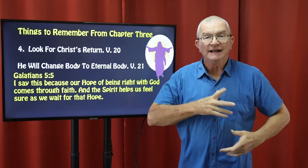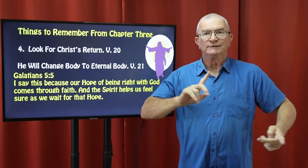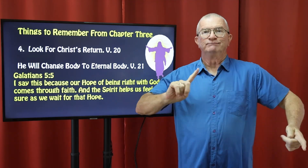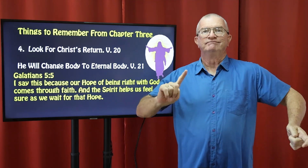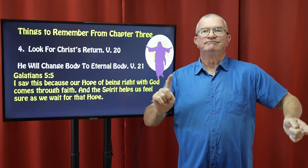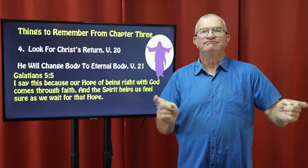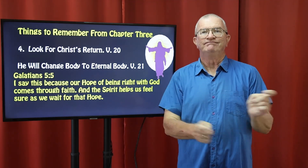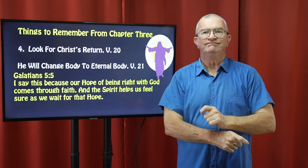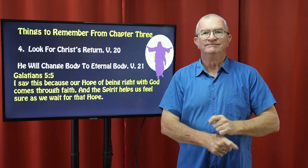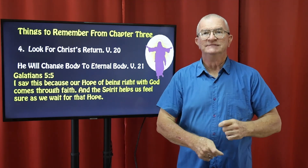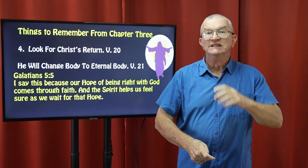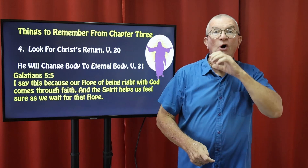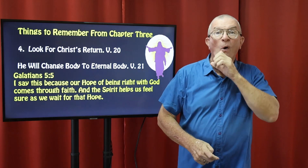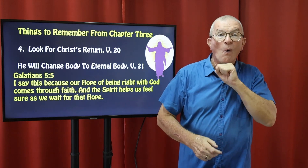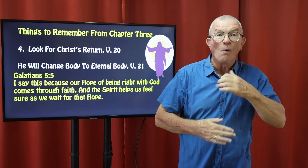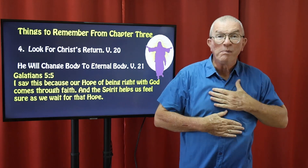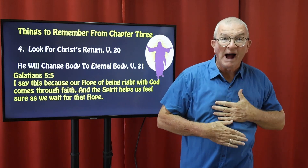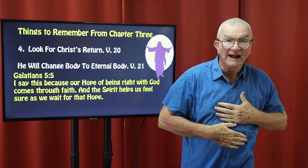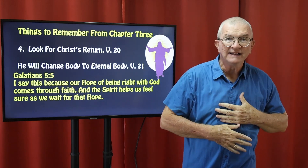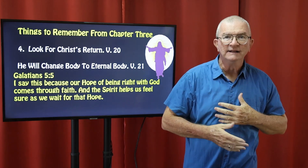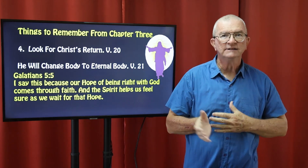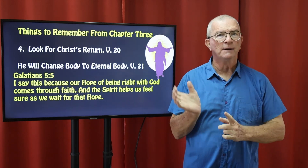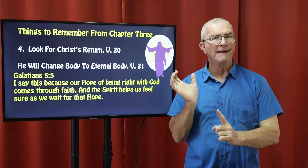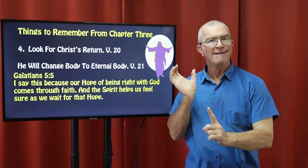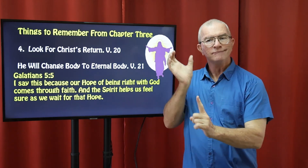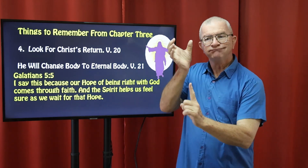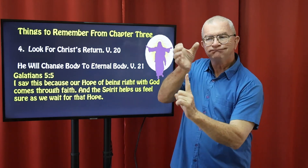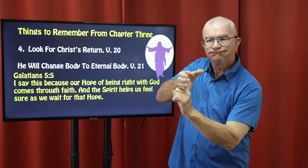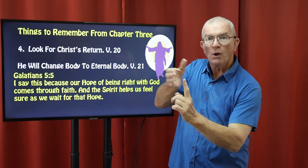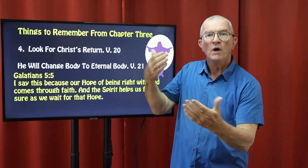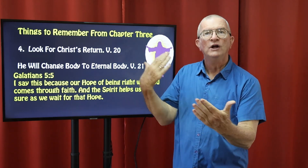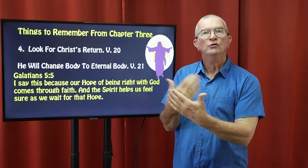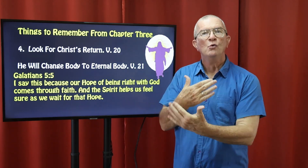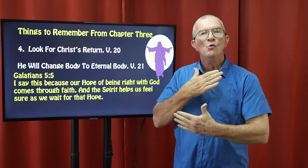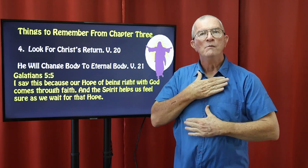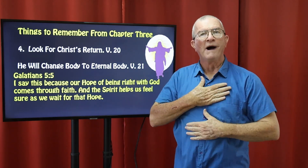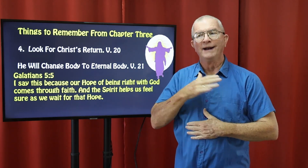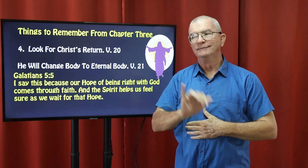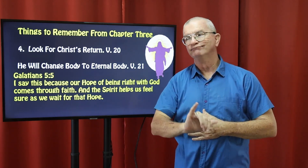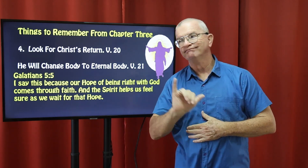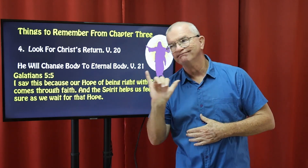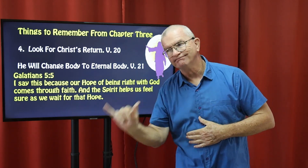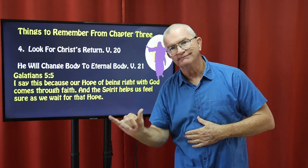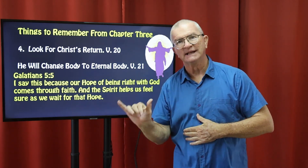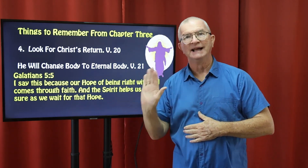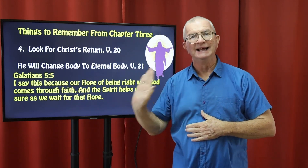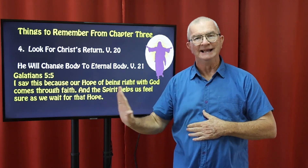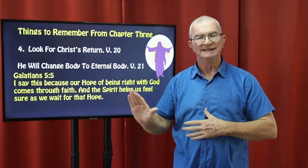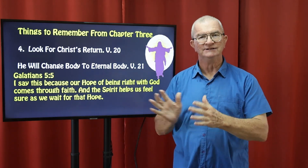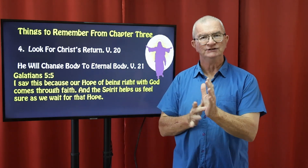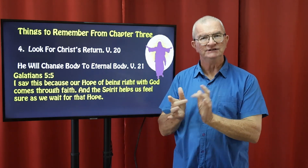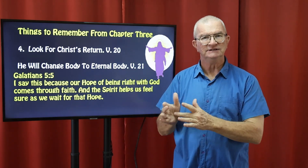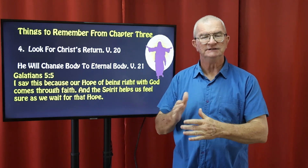our bodies will be changed. The old body will put on a new body, just like Jesus'